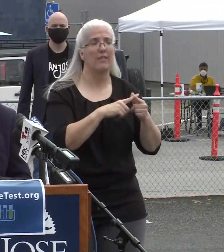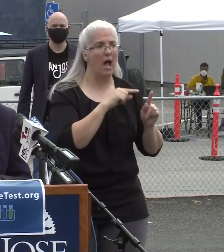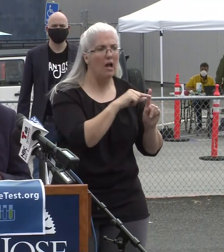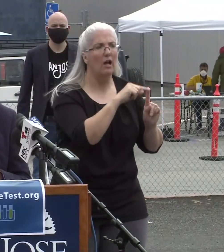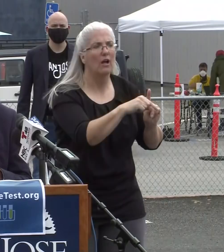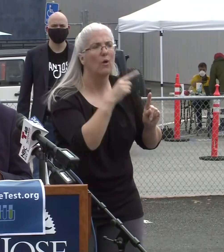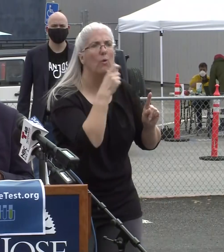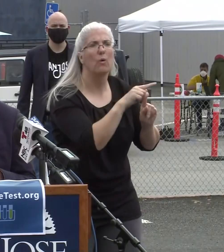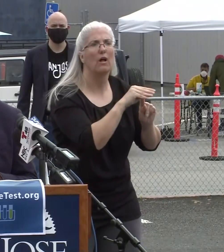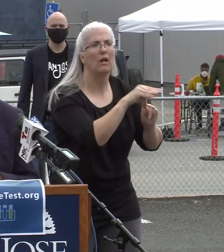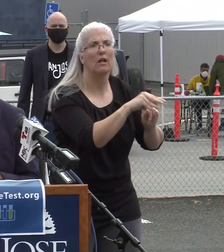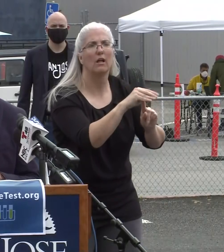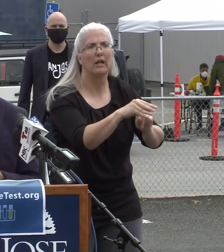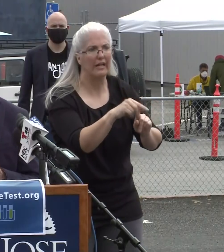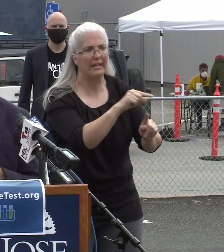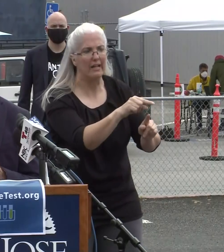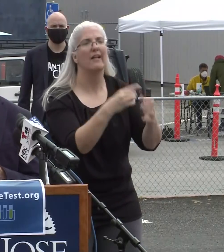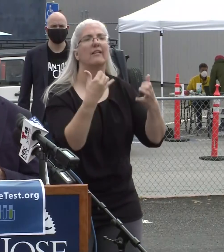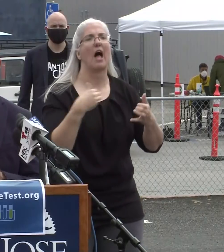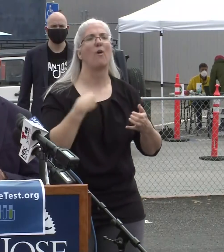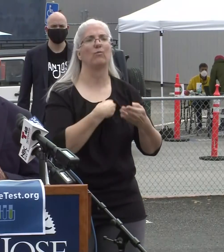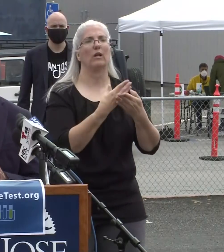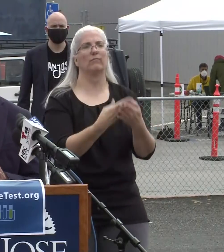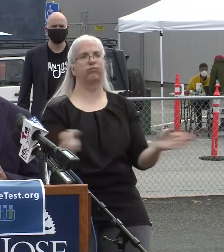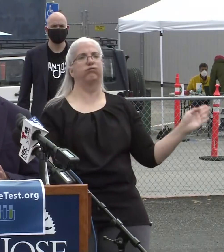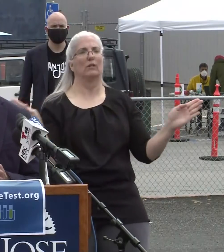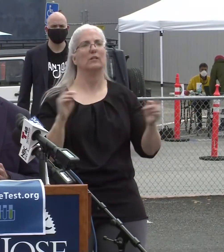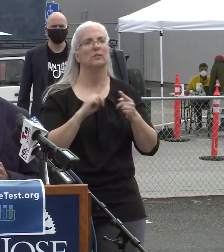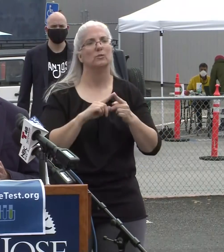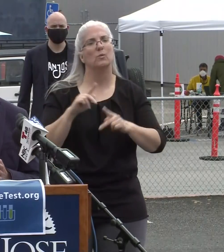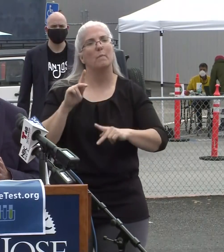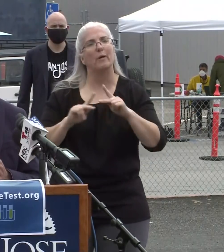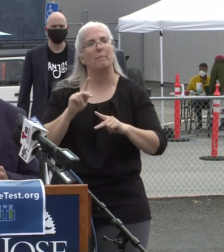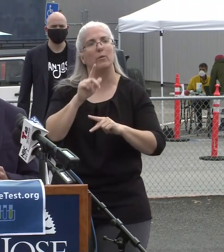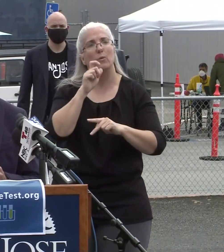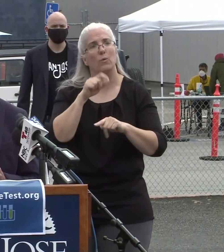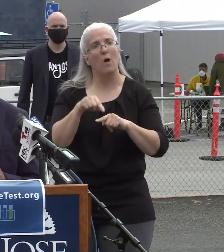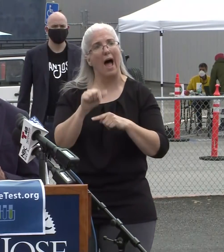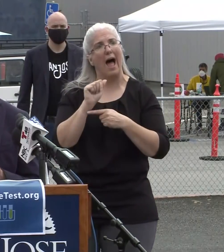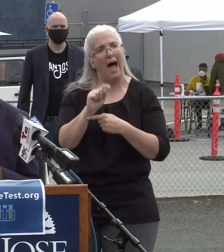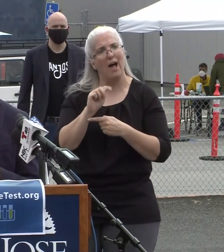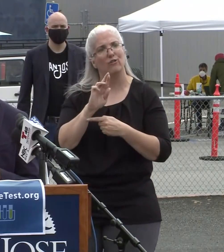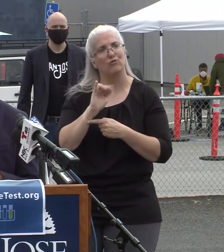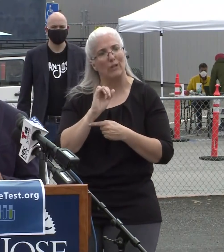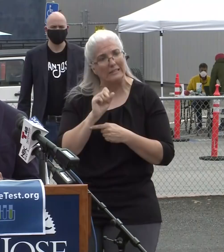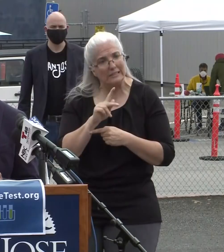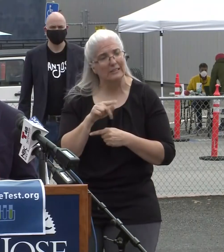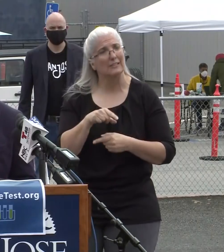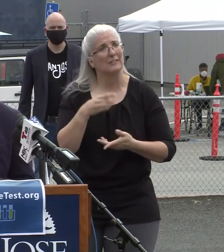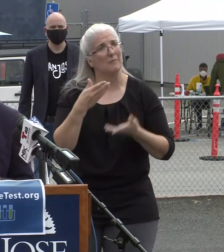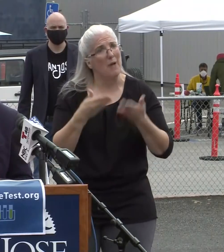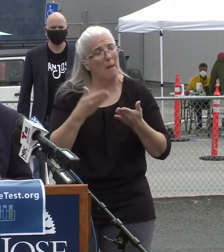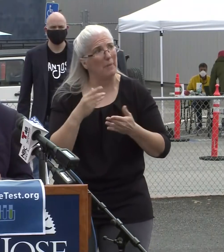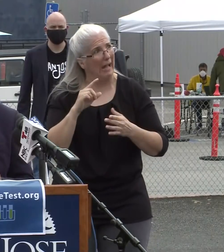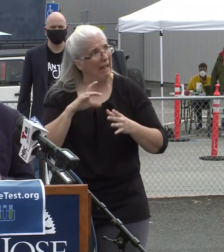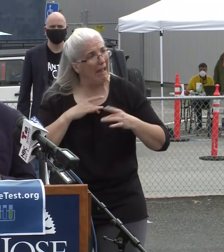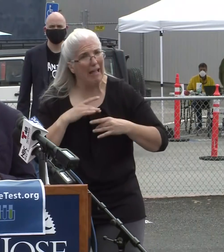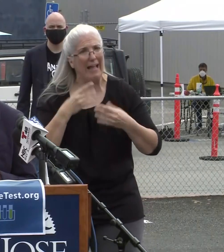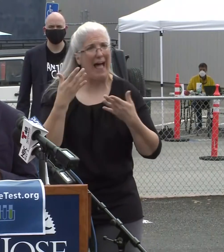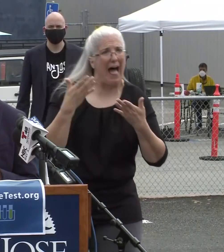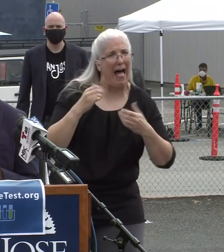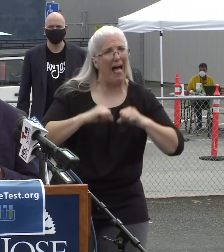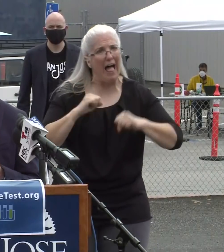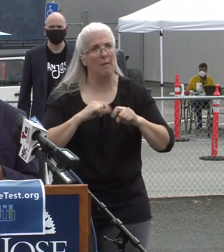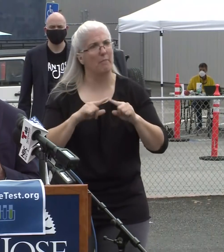moving to testing people who are at risk, who are asymptomatic or without any symptoms whatsoever,